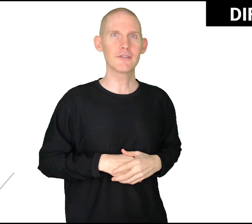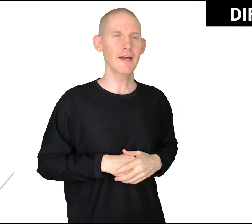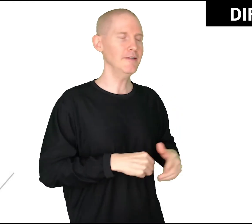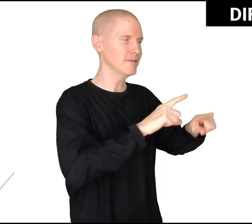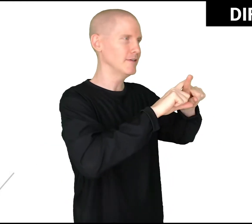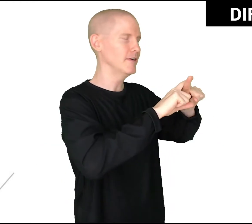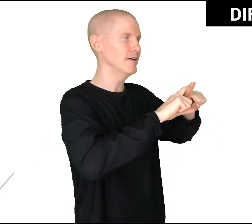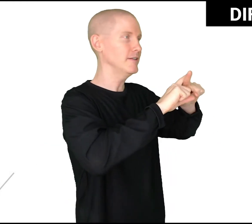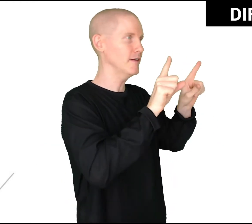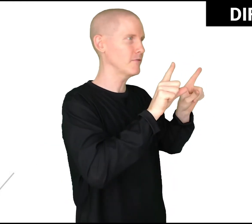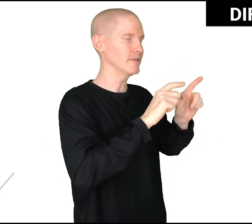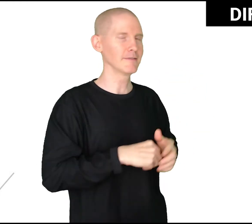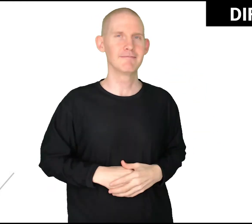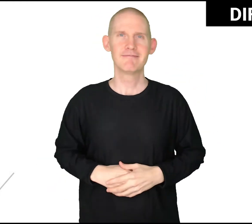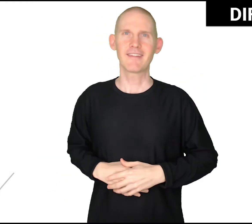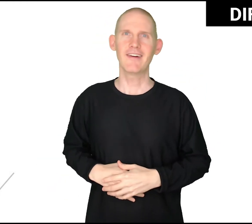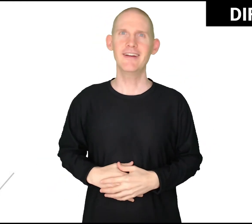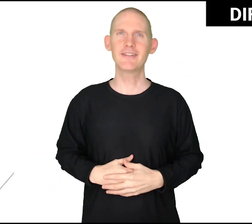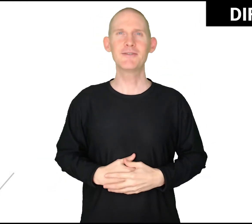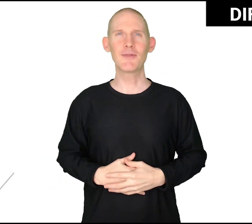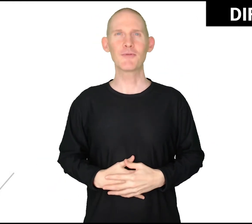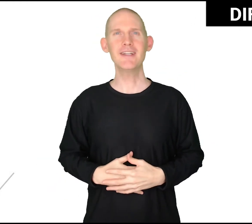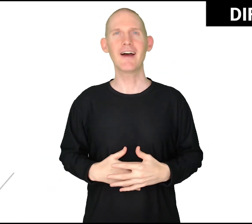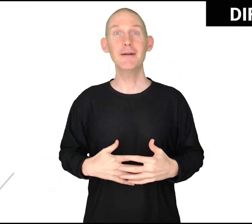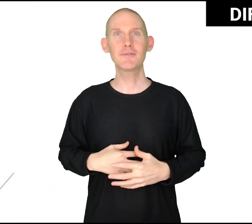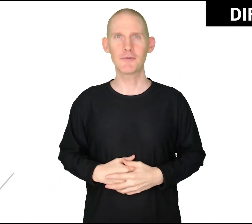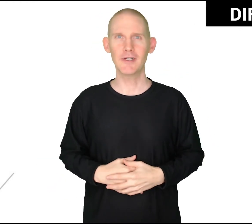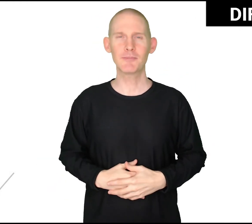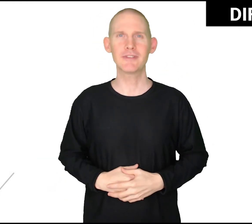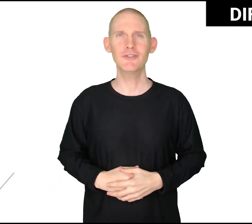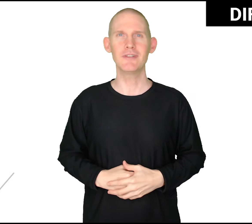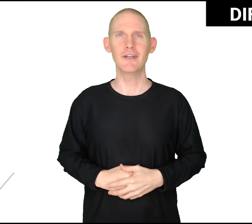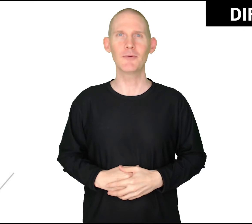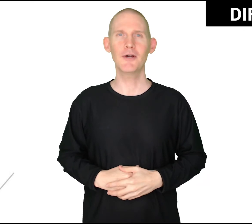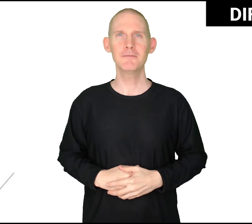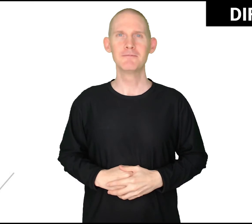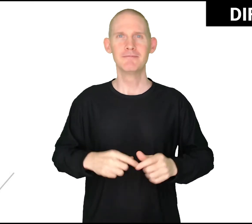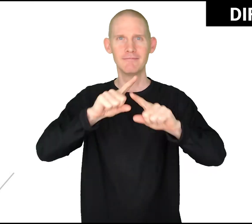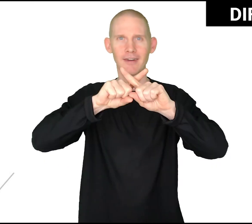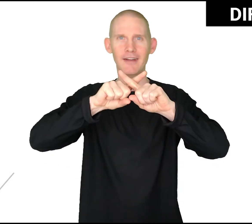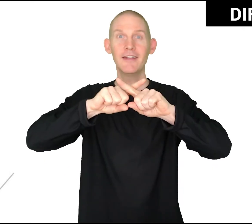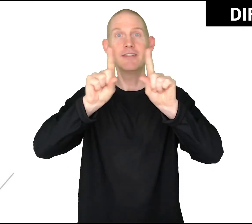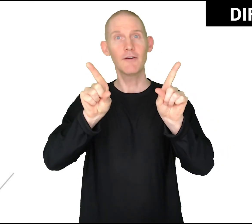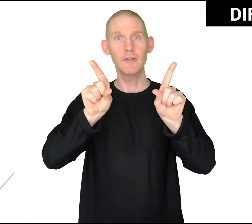side, different. All right, let's do it 3 times from the rest position. Here we go. Different.